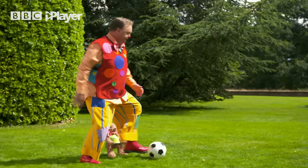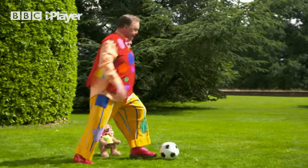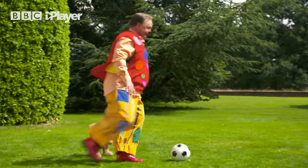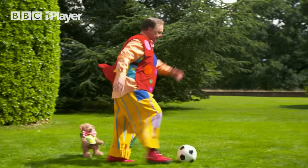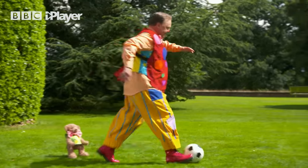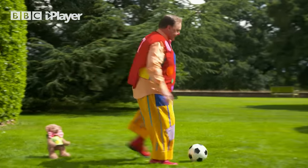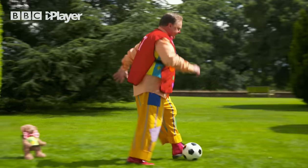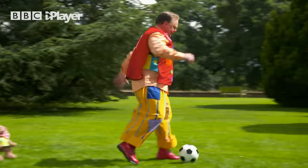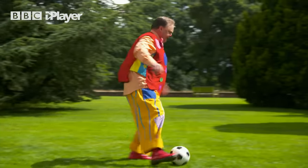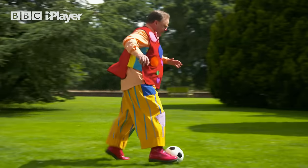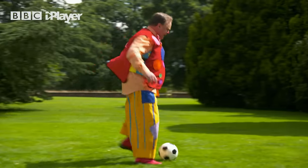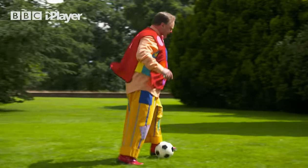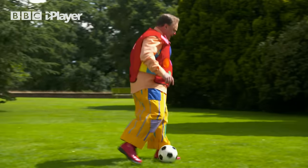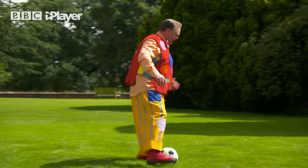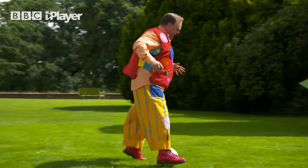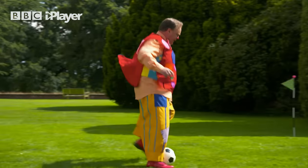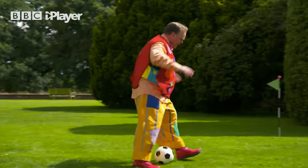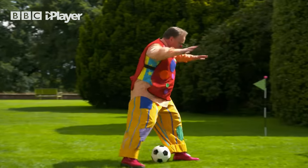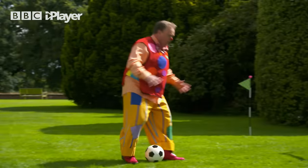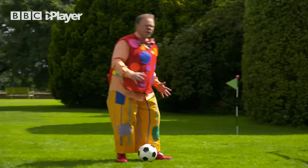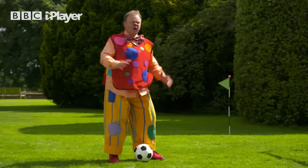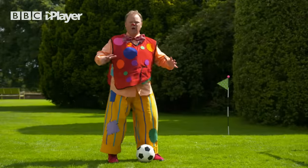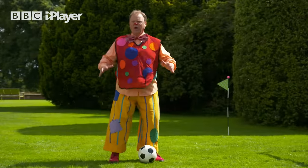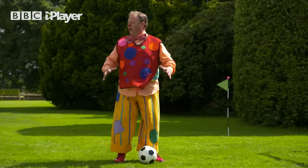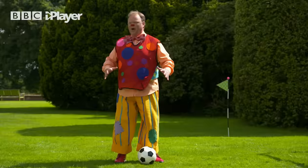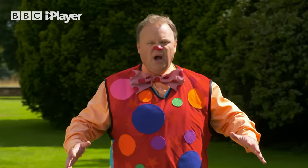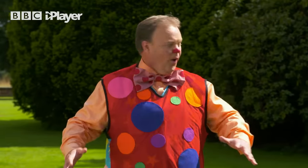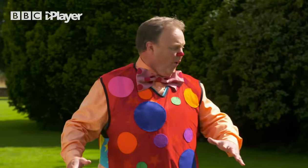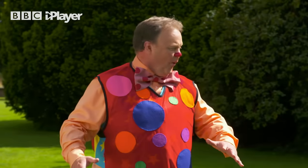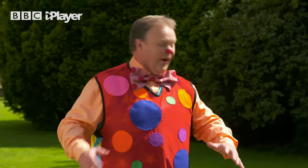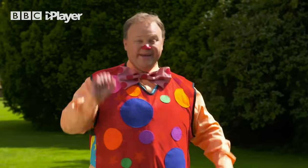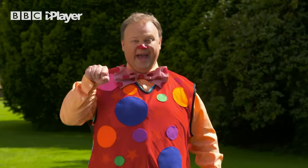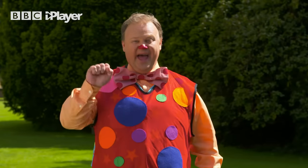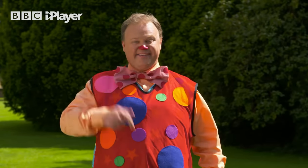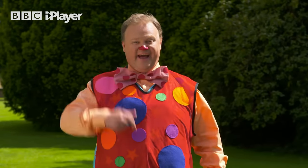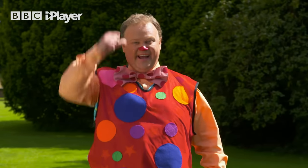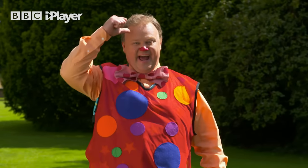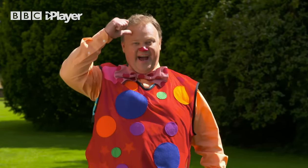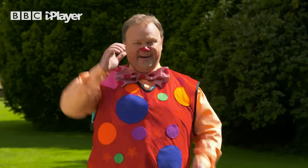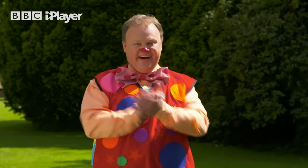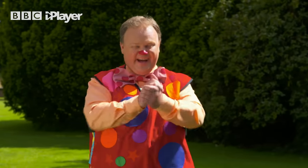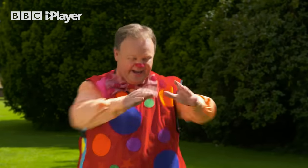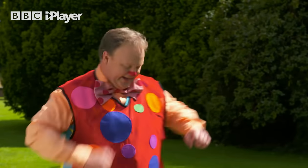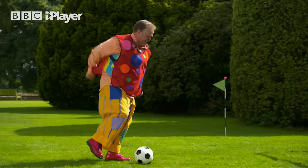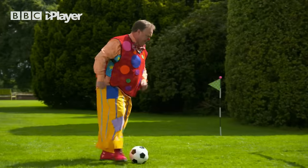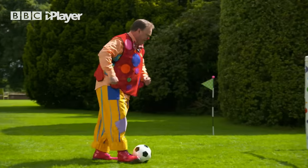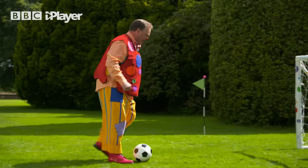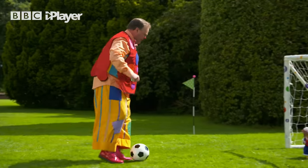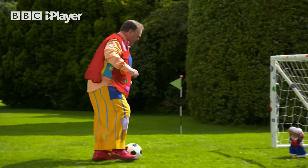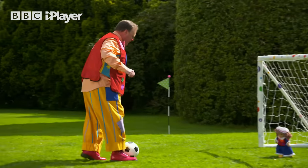Oh no, Mr. Tumble, you're getting very close to the goal. Oh, yes, I know. I